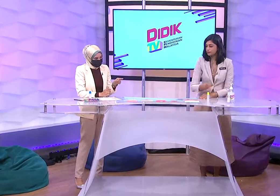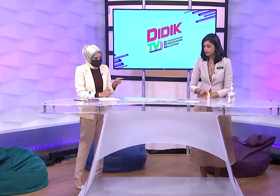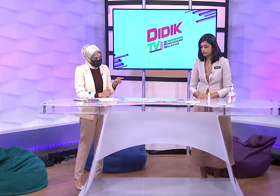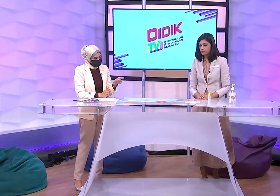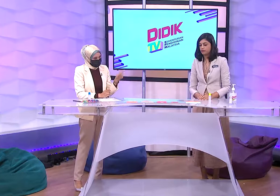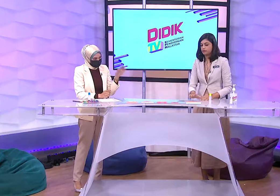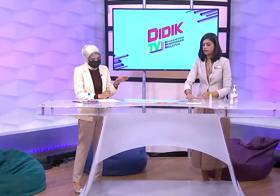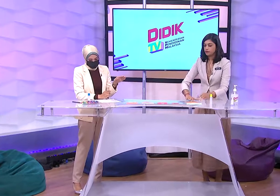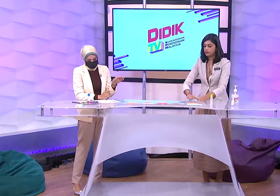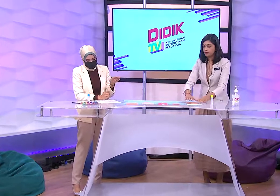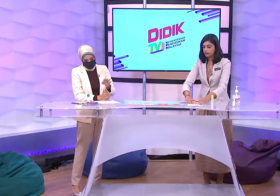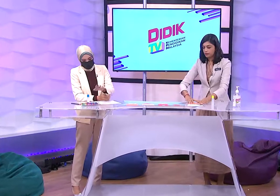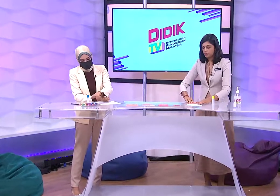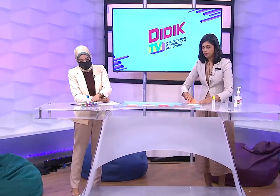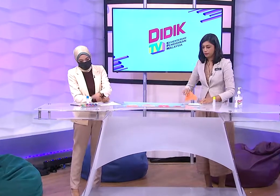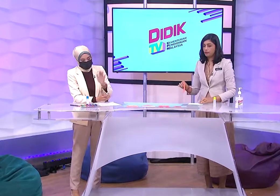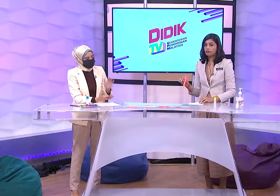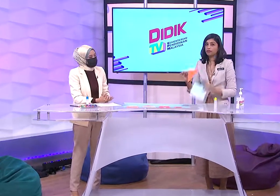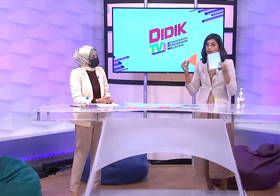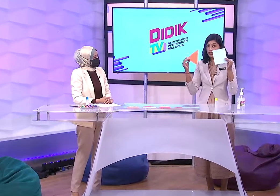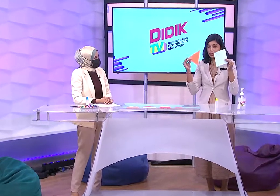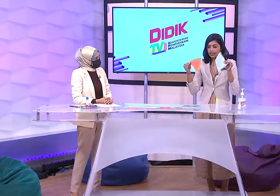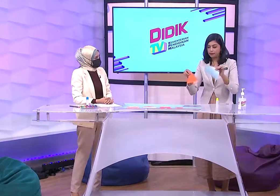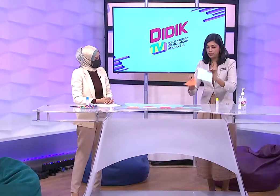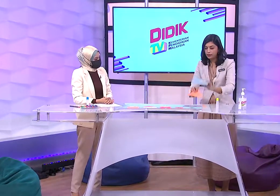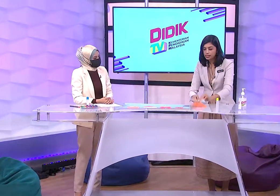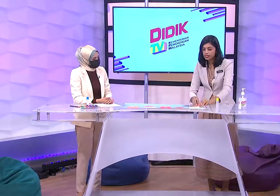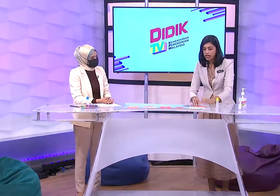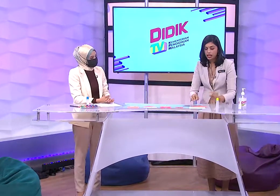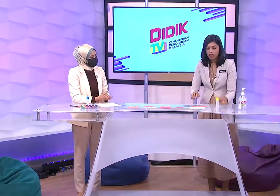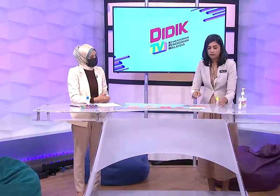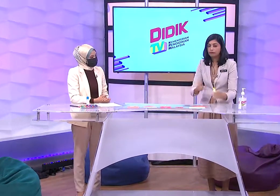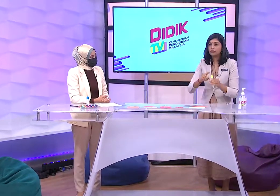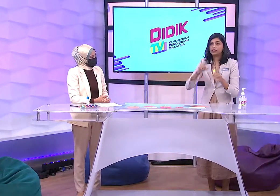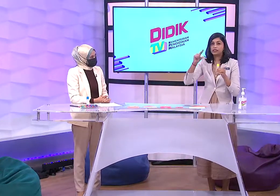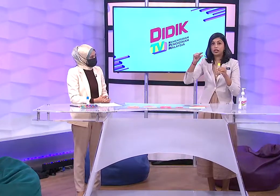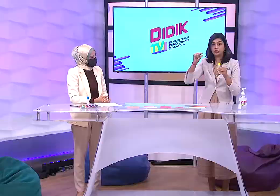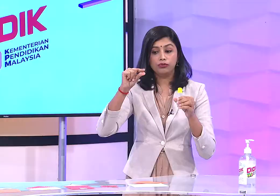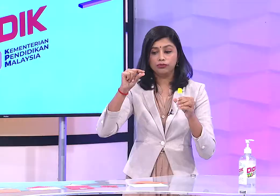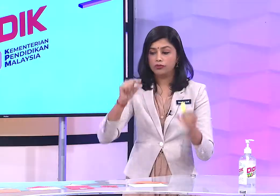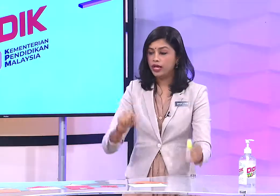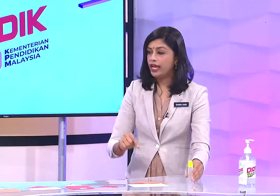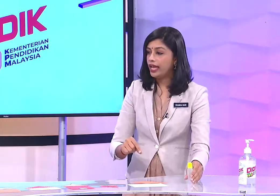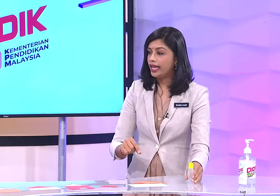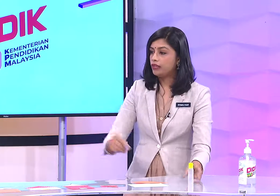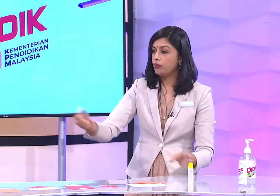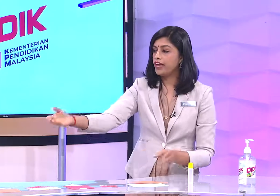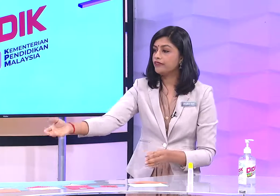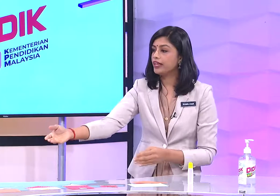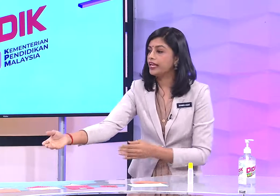papers, glue, and also some of the markers. Okay, color mm-hmm. papers. This is glue. And we have, can I have